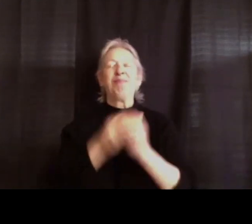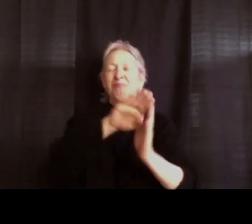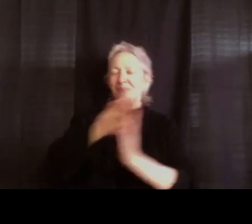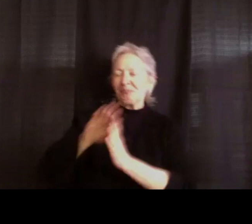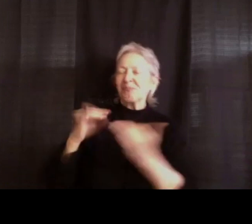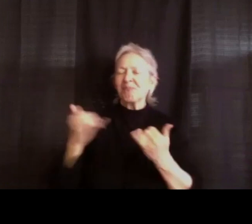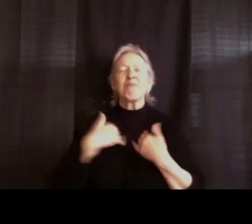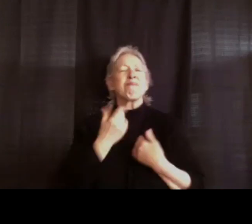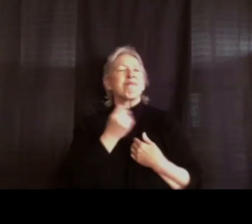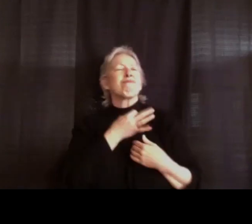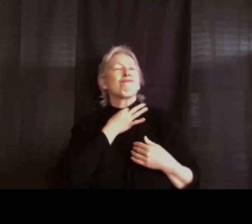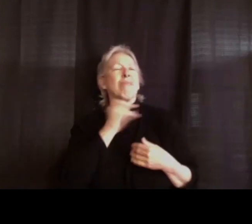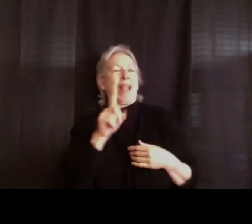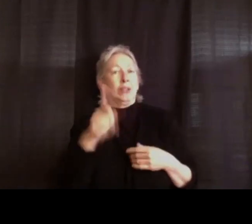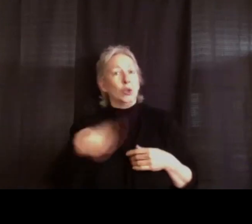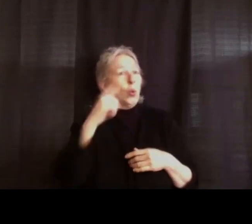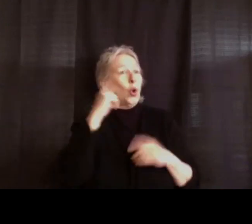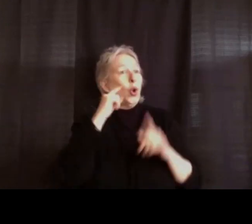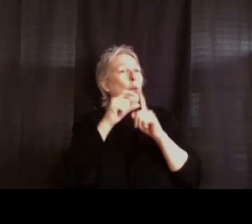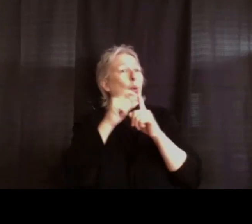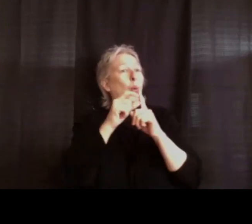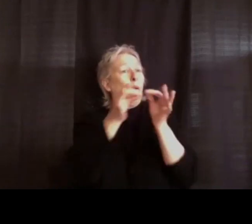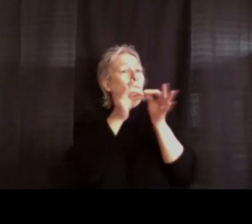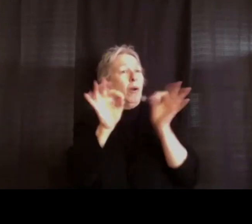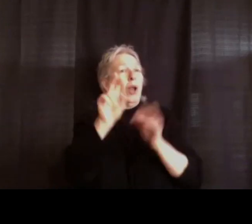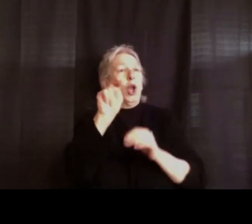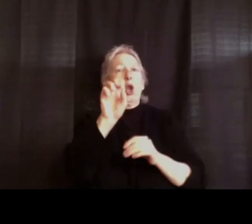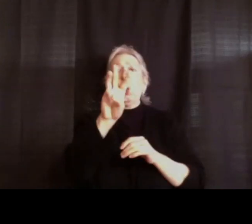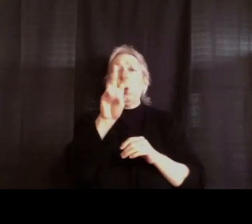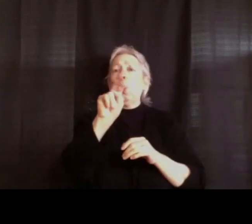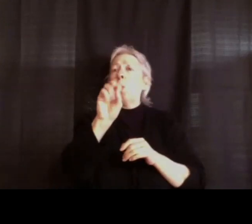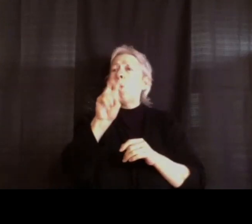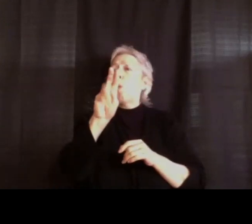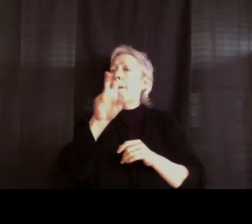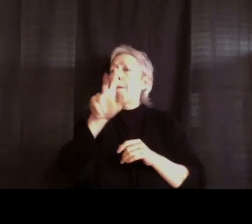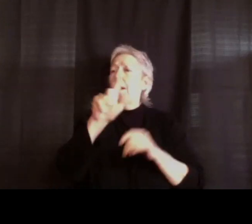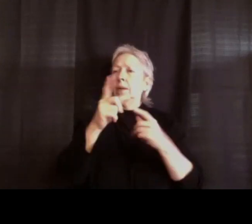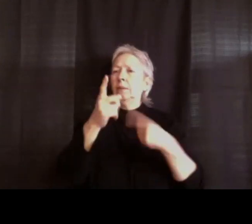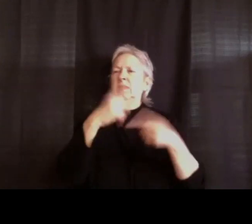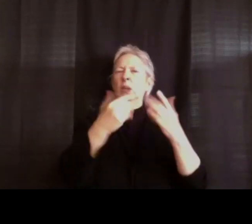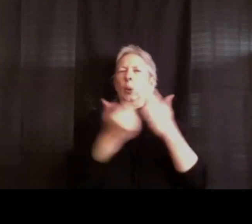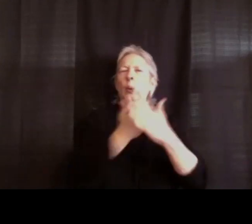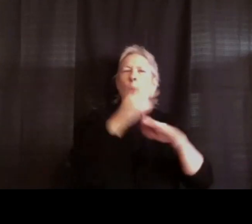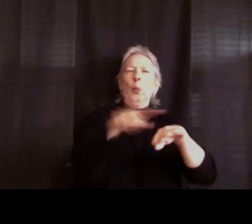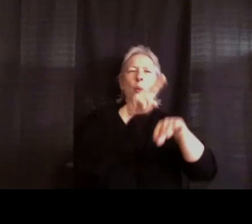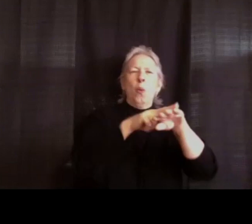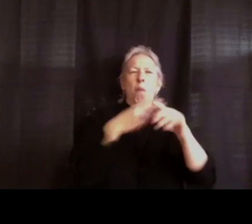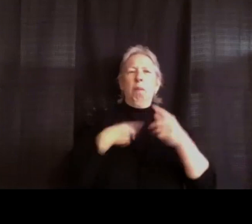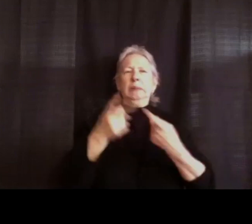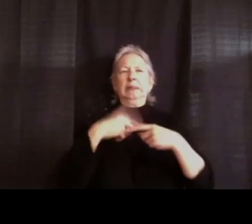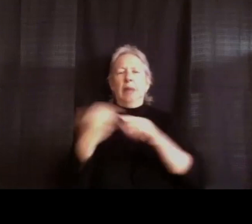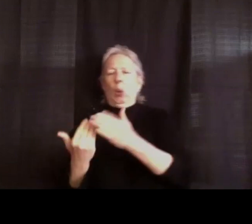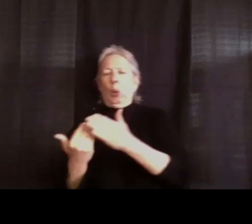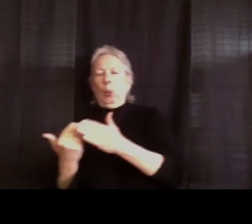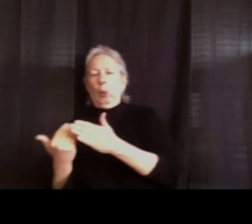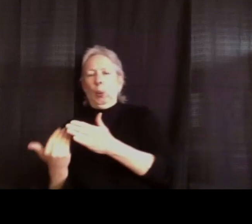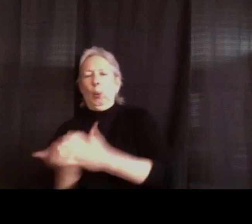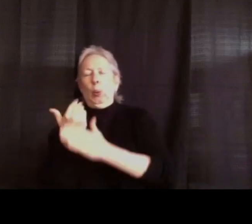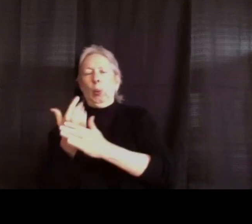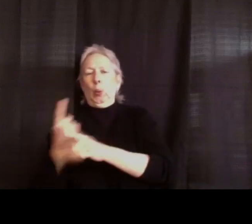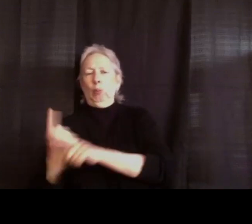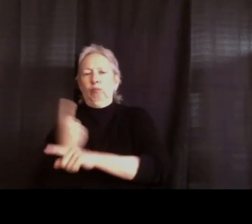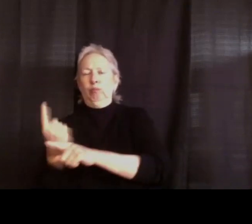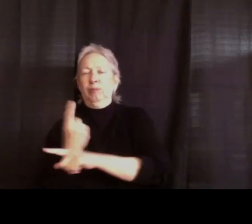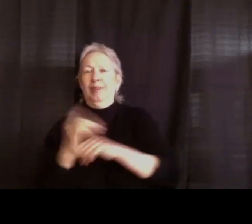new normal? Though it clearly applies to life during a pandemic, it's a phrase that probably comes from